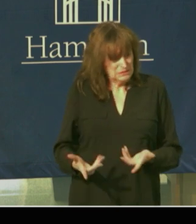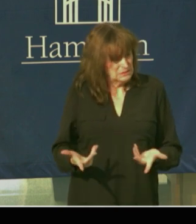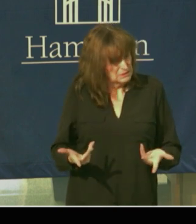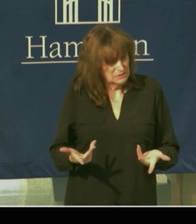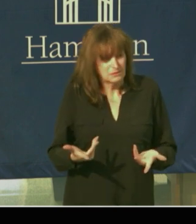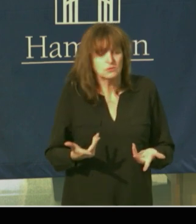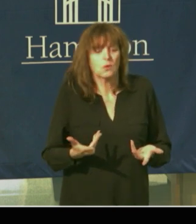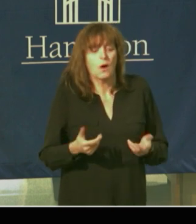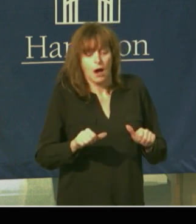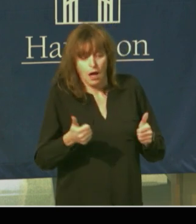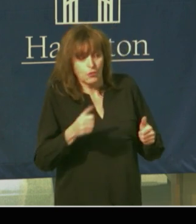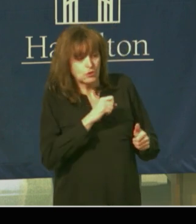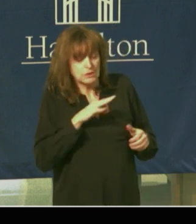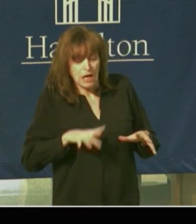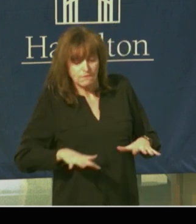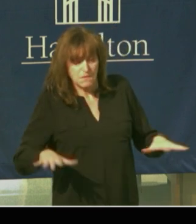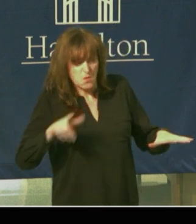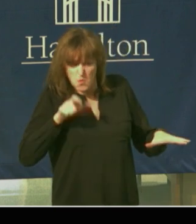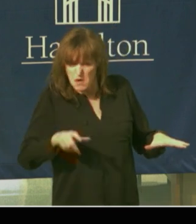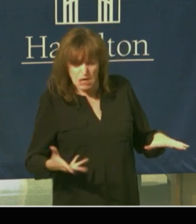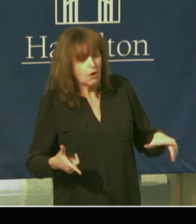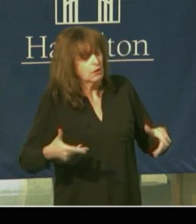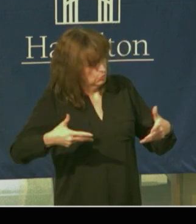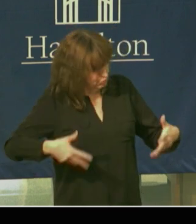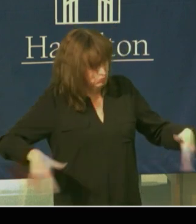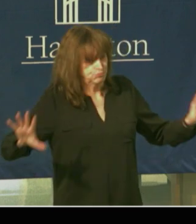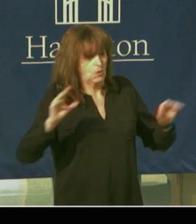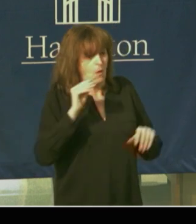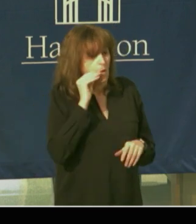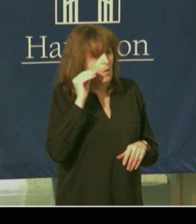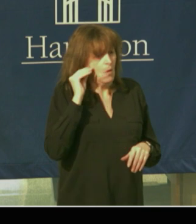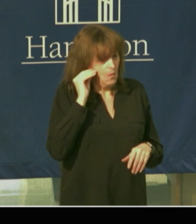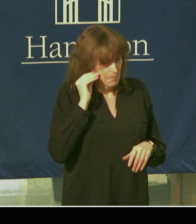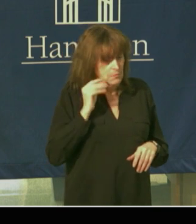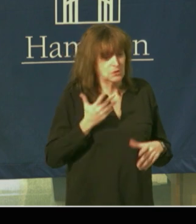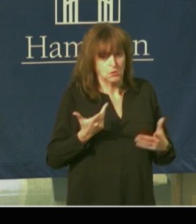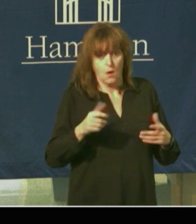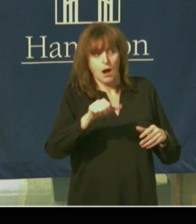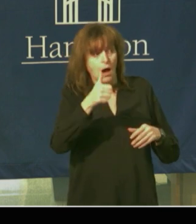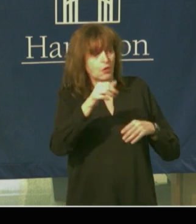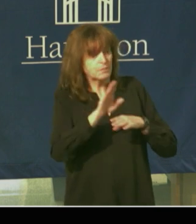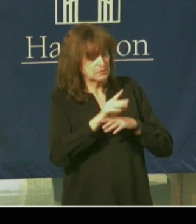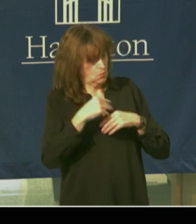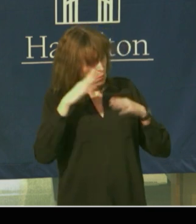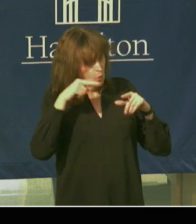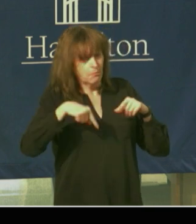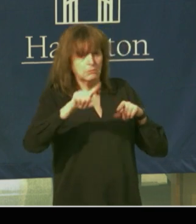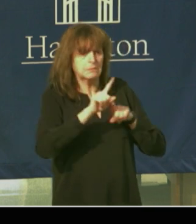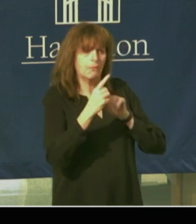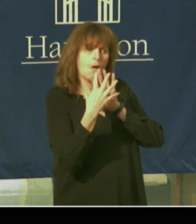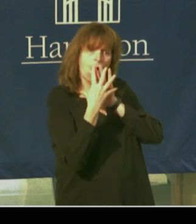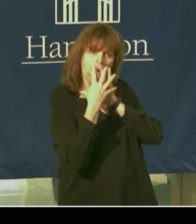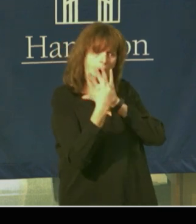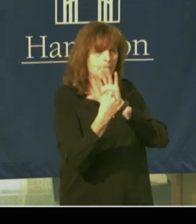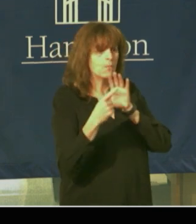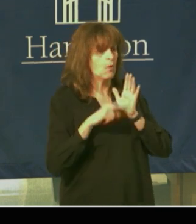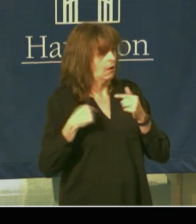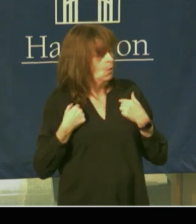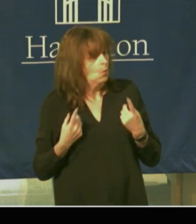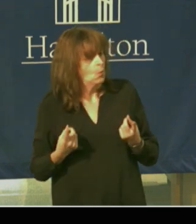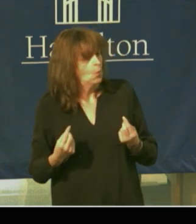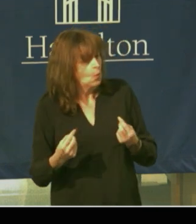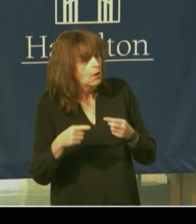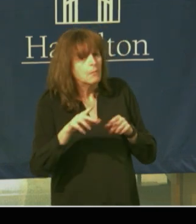kind of leadership we expect, quite frankly, other businesses and organizations to take as well. That's the way that we reduce